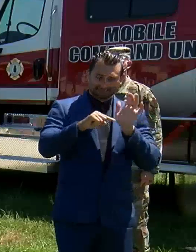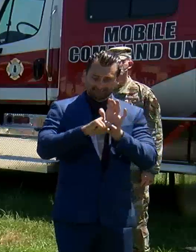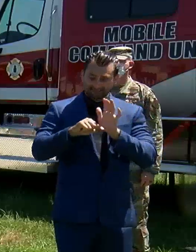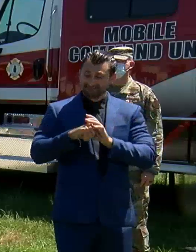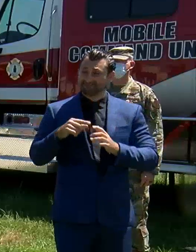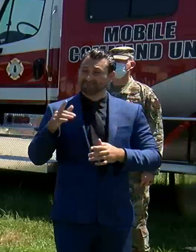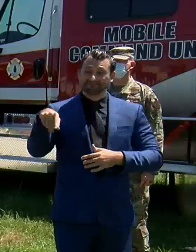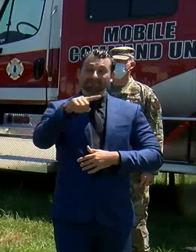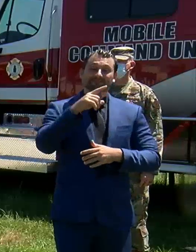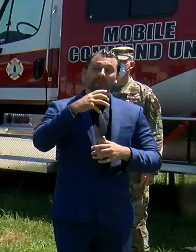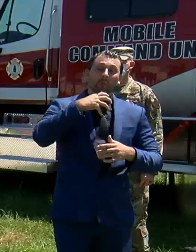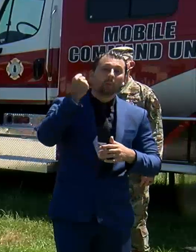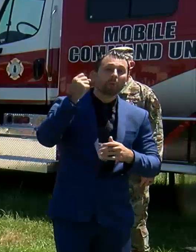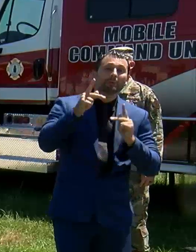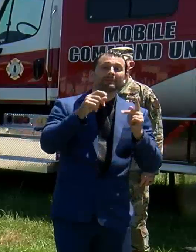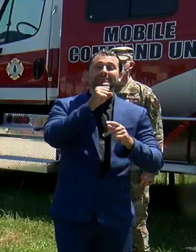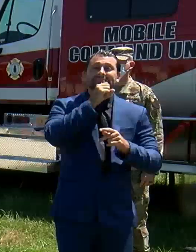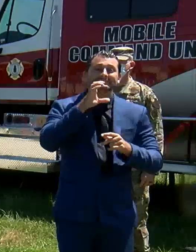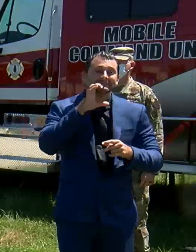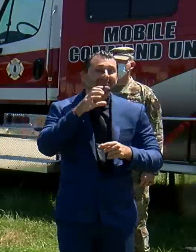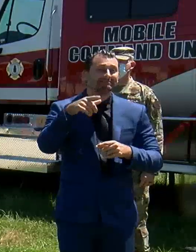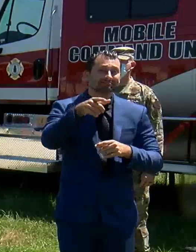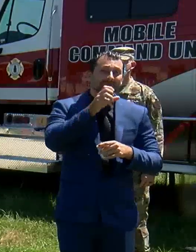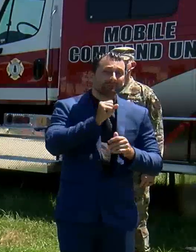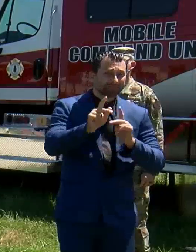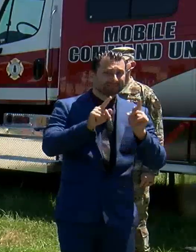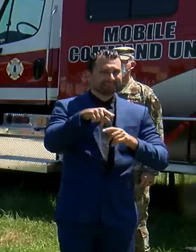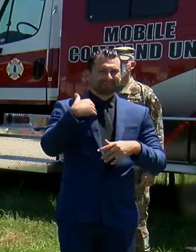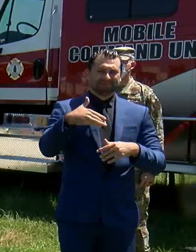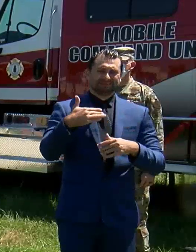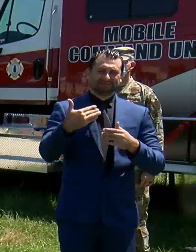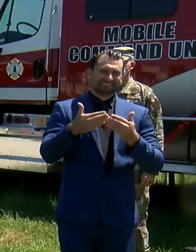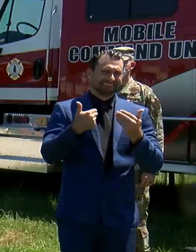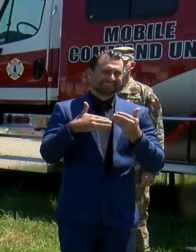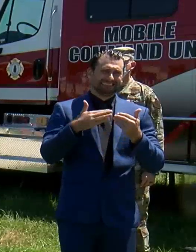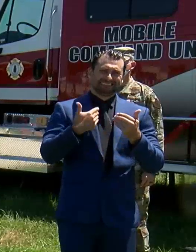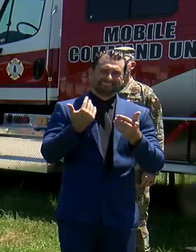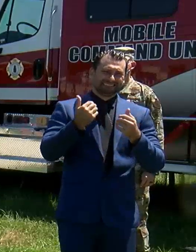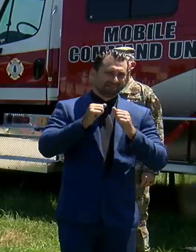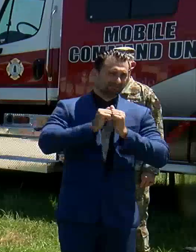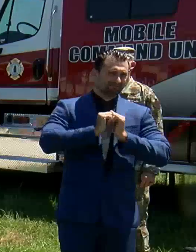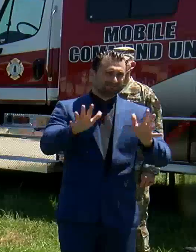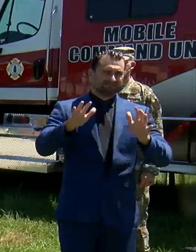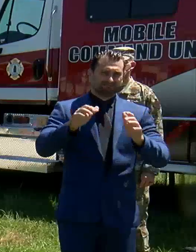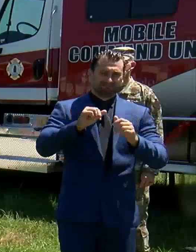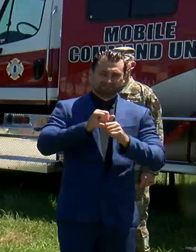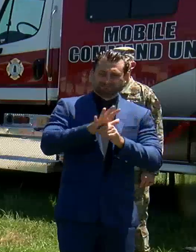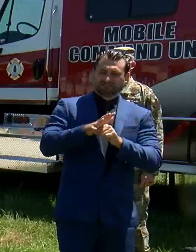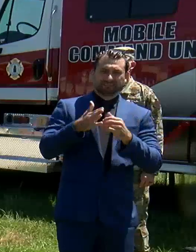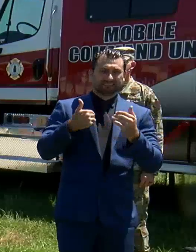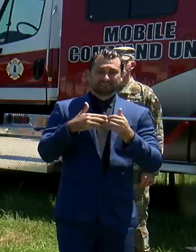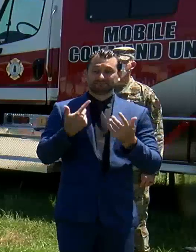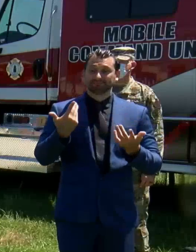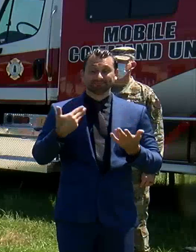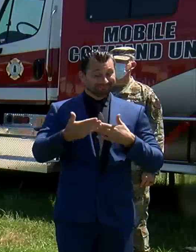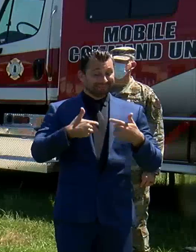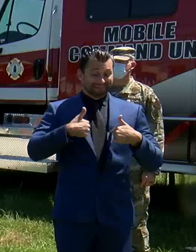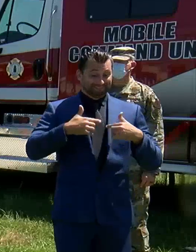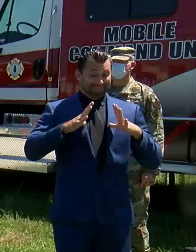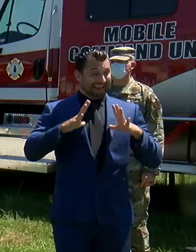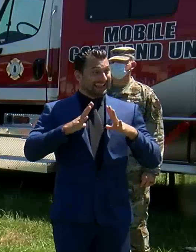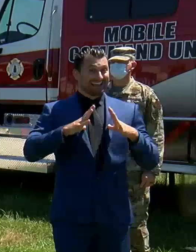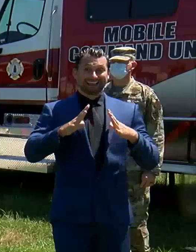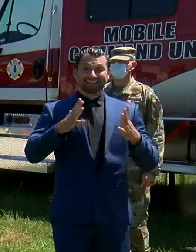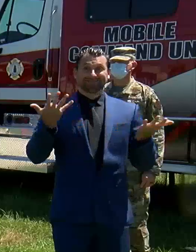really spread inside one of those long-term care facilities. We're also formalizing some of the transfer guidance that ACA has